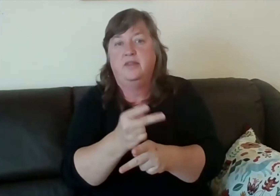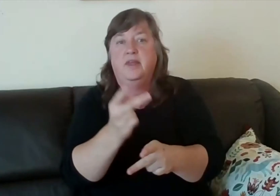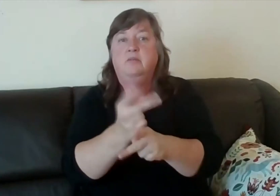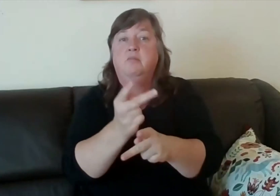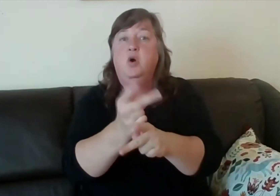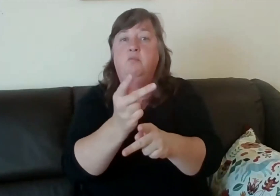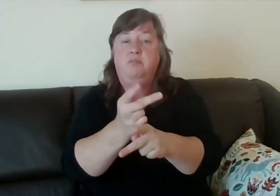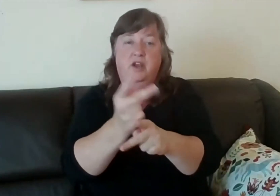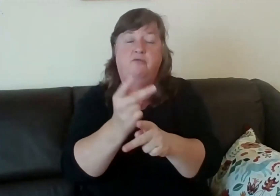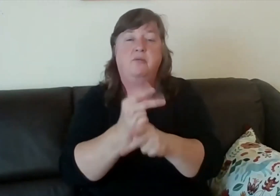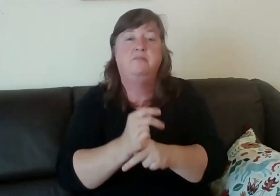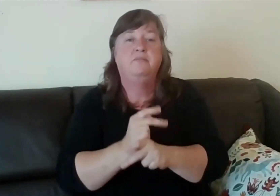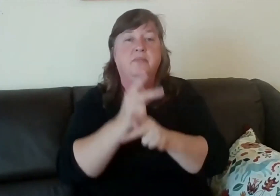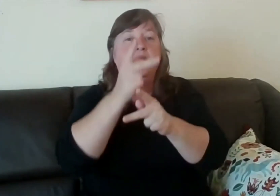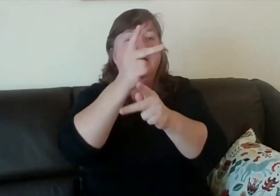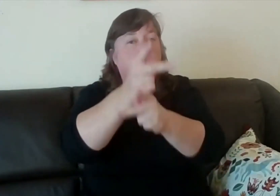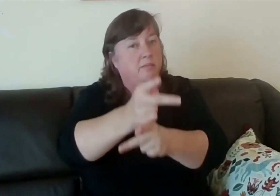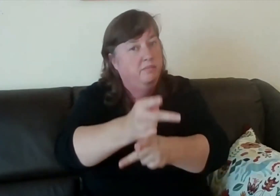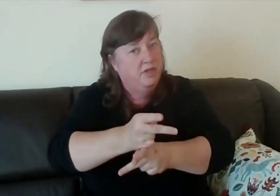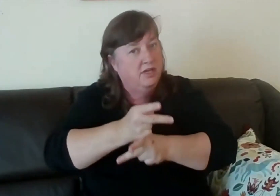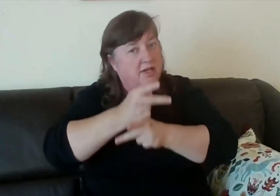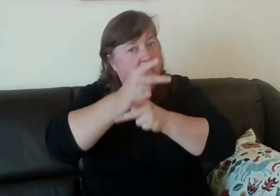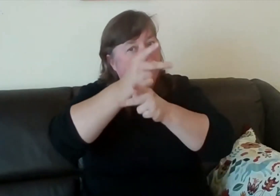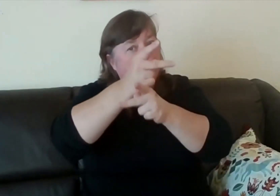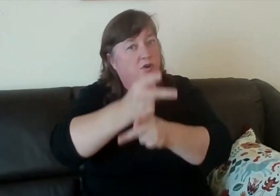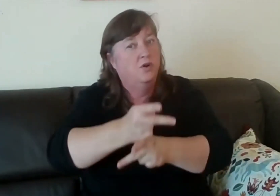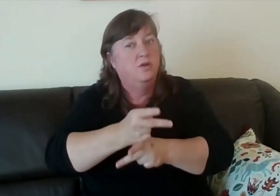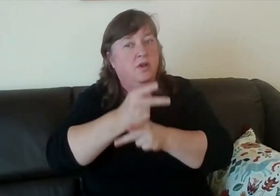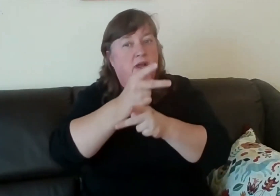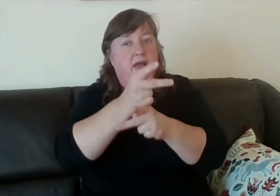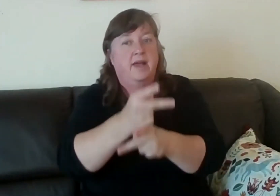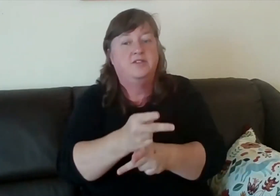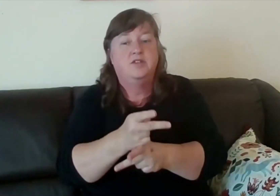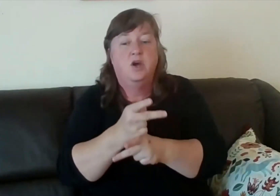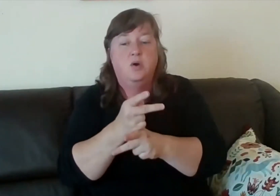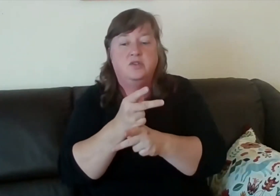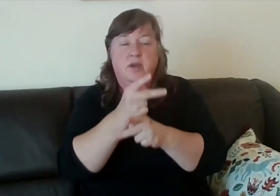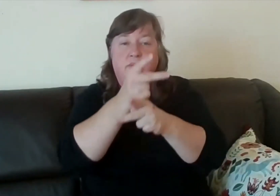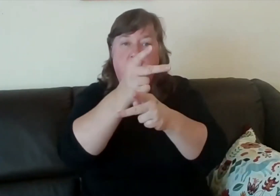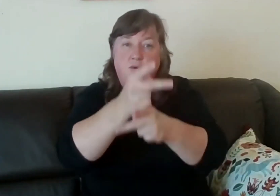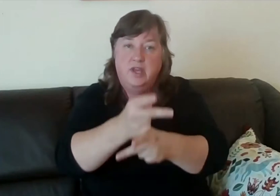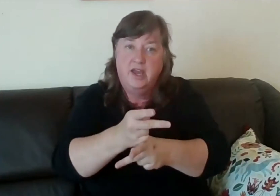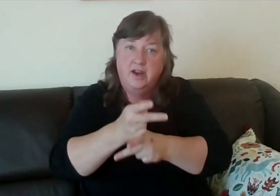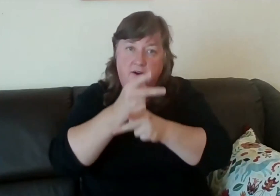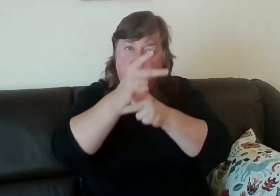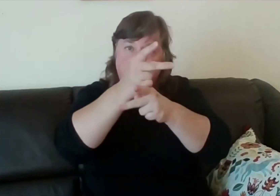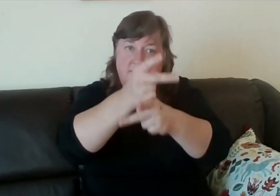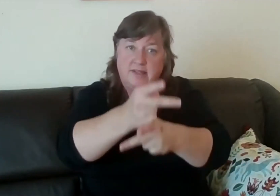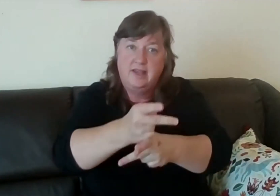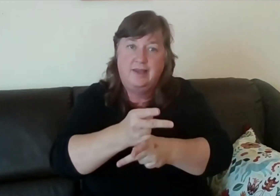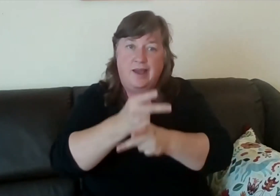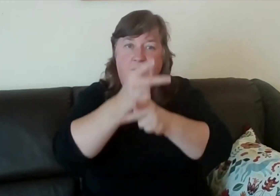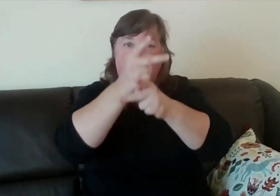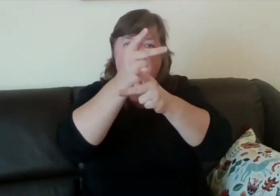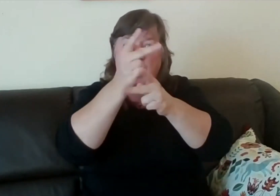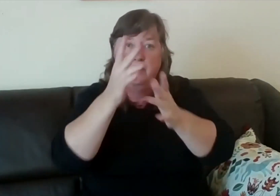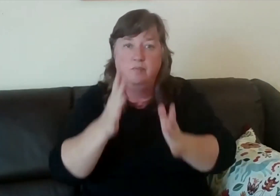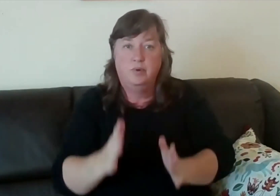than, oh, be careful. Be careful. And so somebody who cares is a care